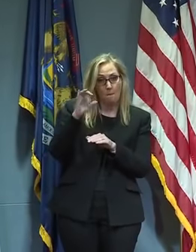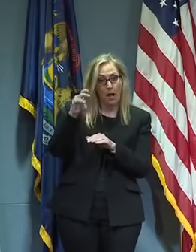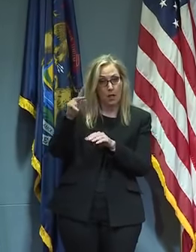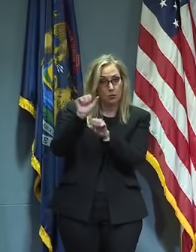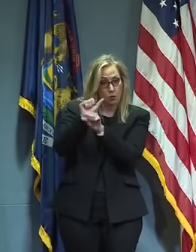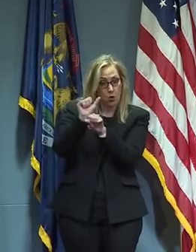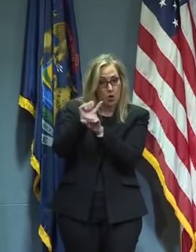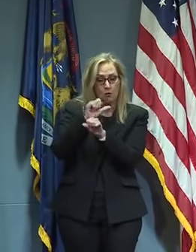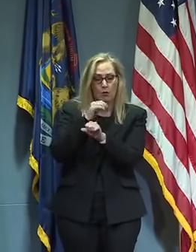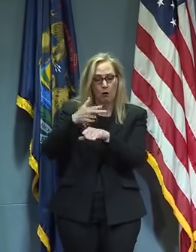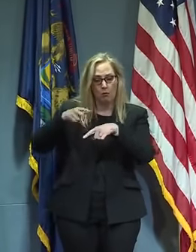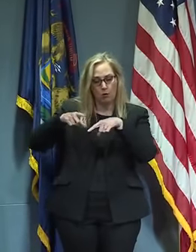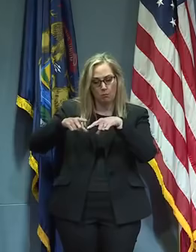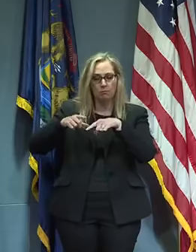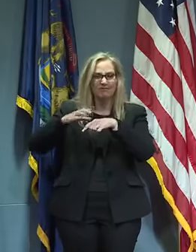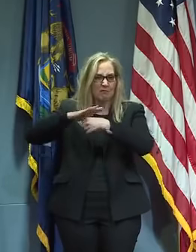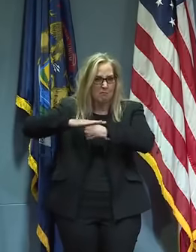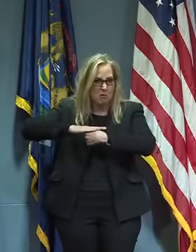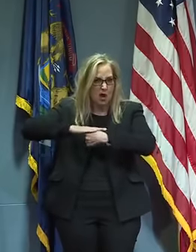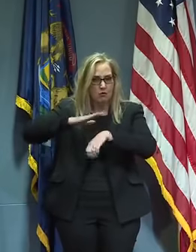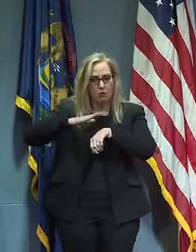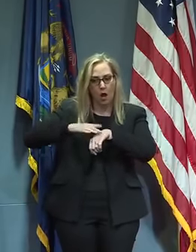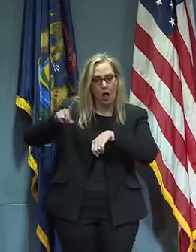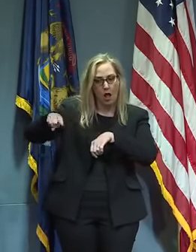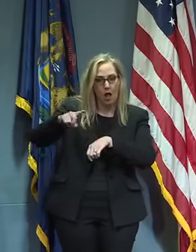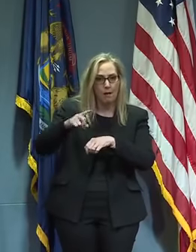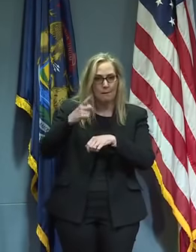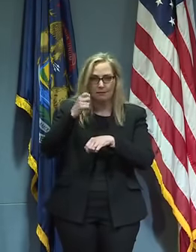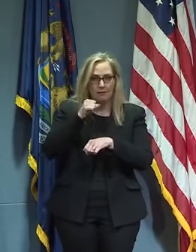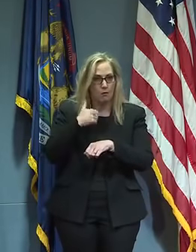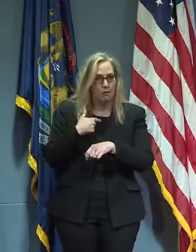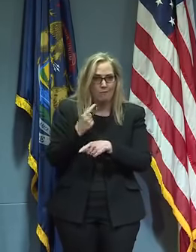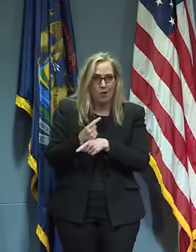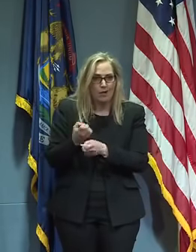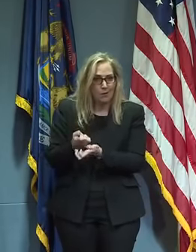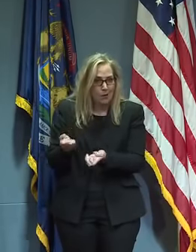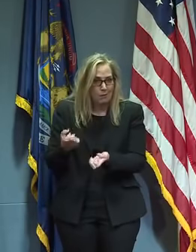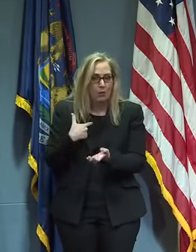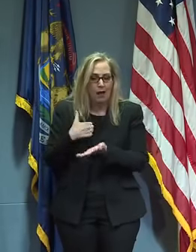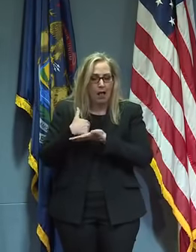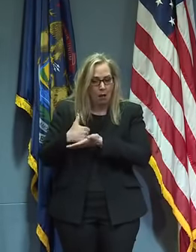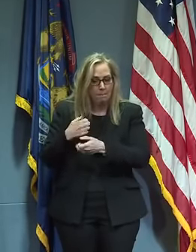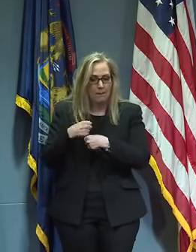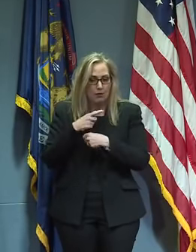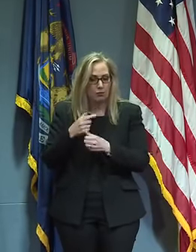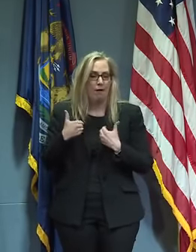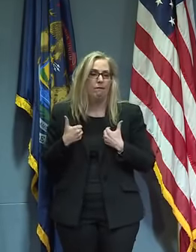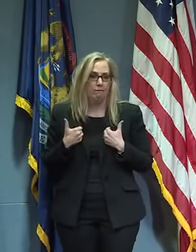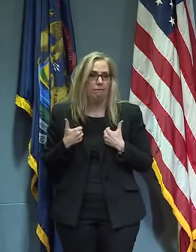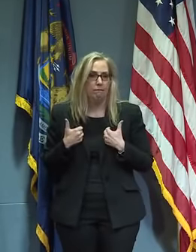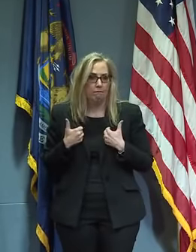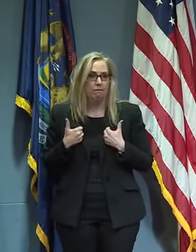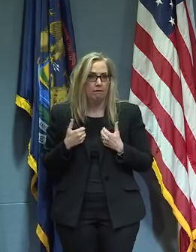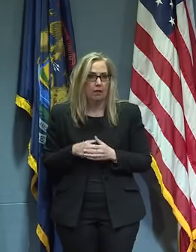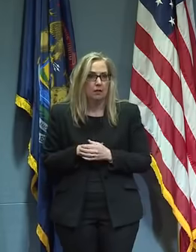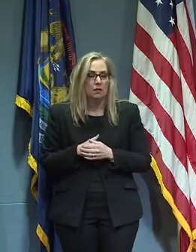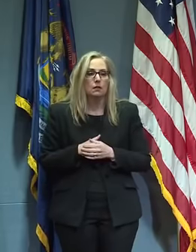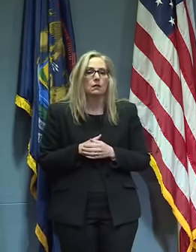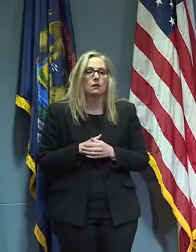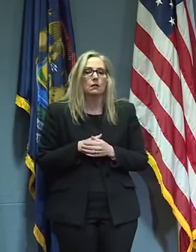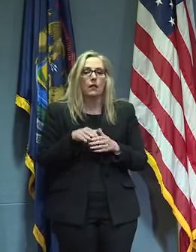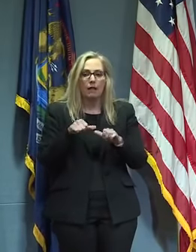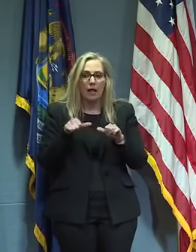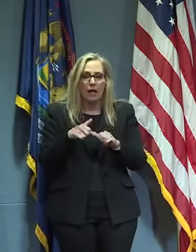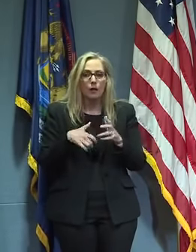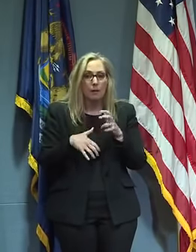pressure on hospitals or have businesses unable to get their hands on what they need. The area that looks like it would be tightest would